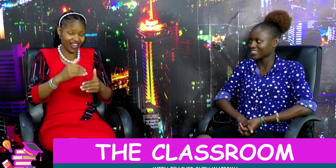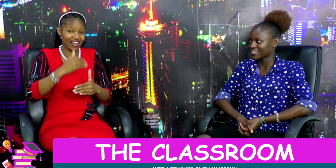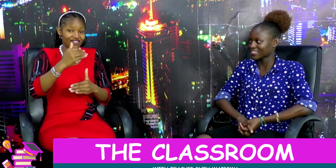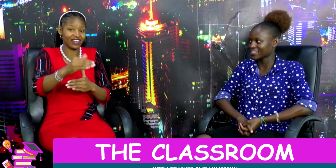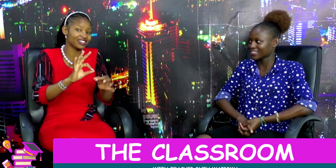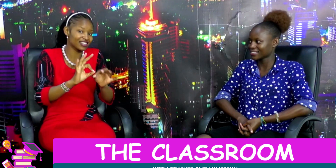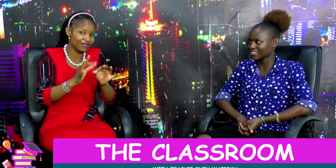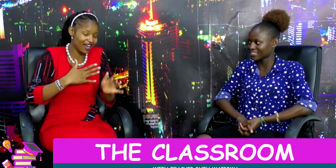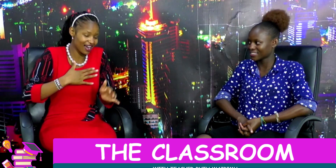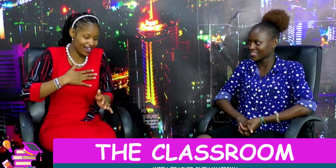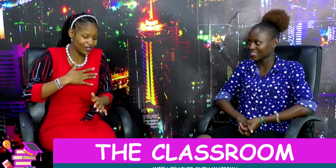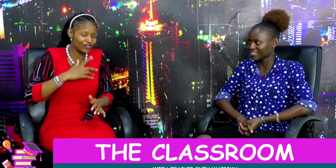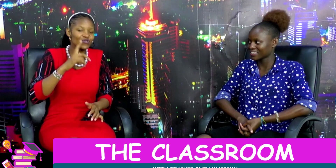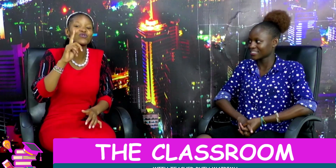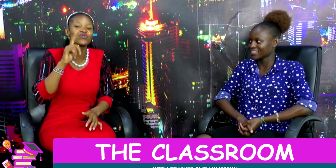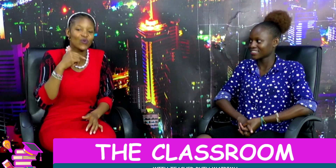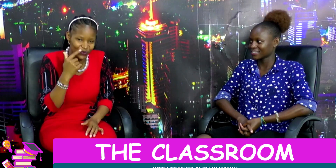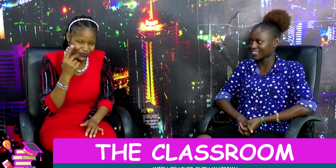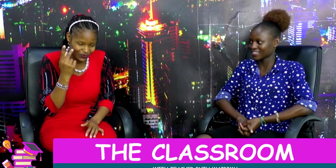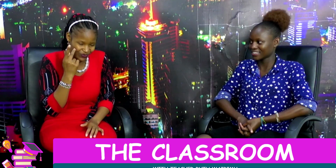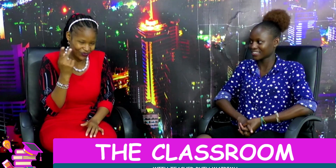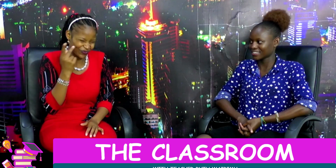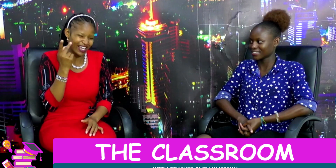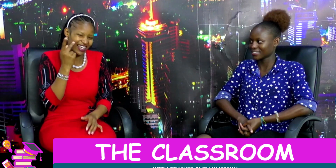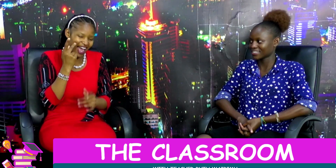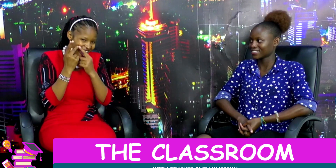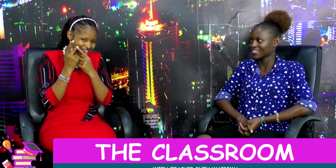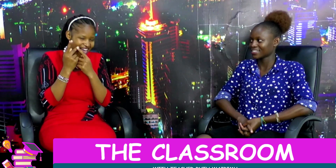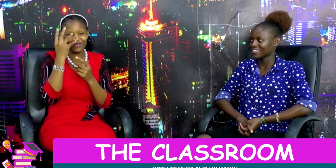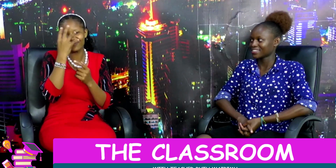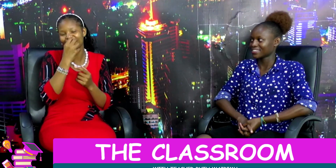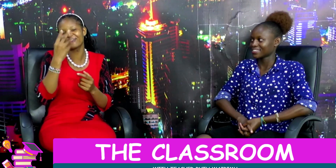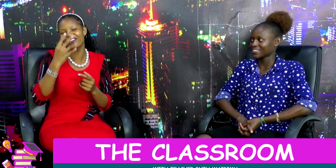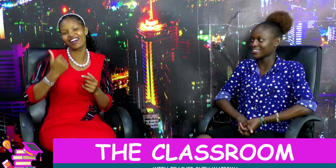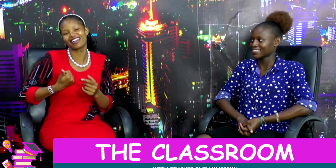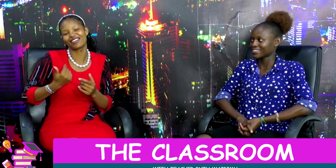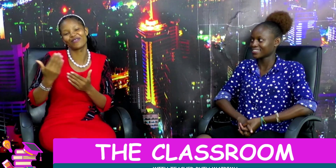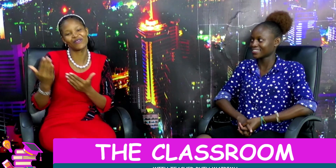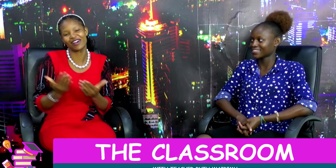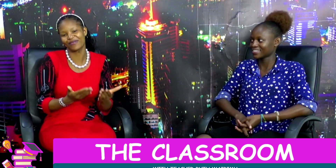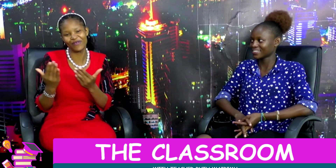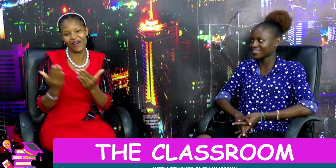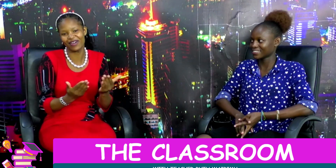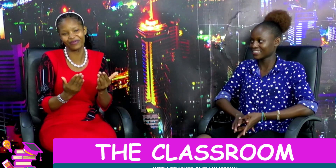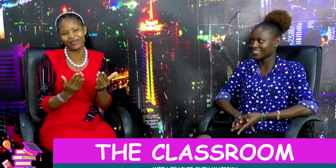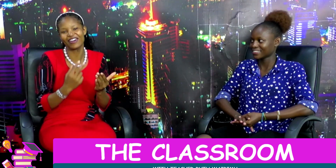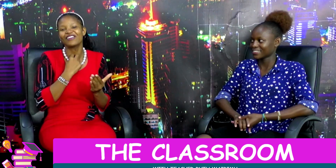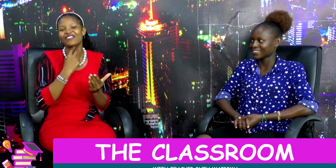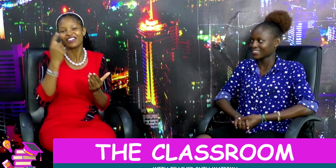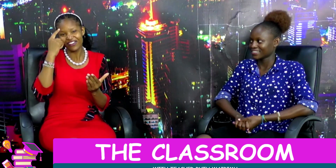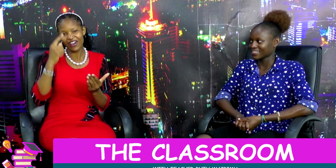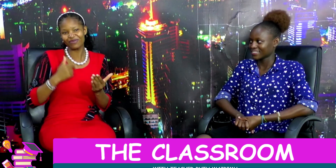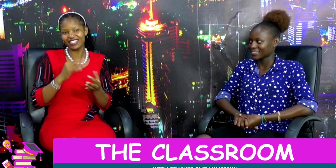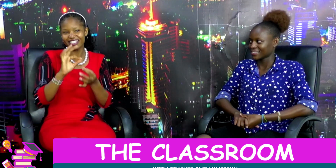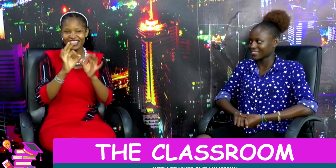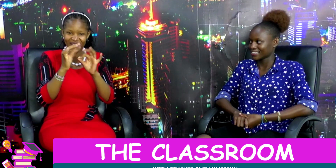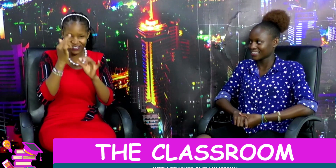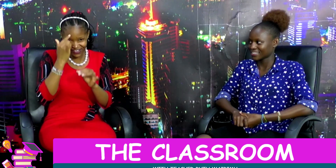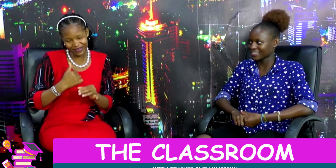name. And I have my sign language interpreter, Kendi, who is a very beautiful girl, and I'd like to welcome all